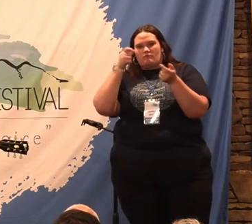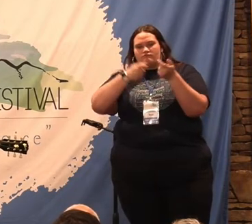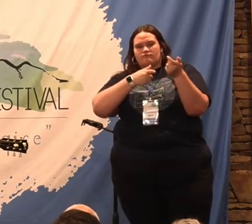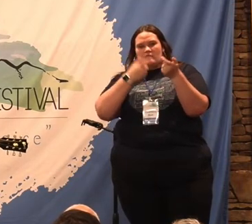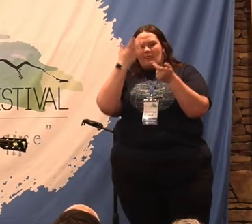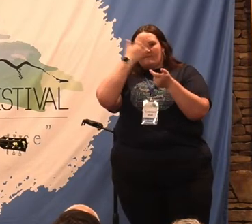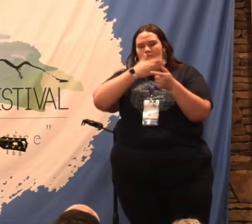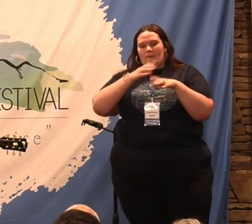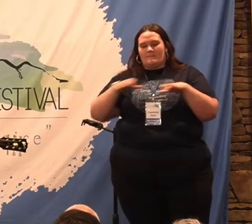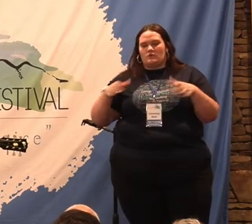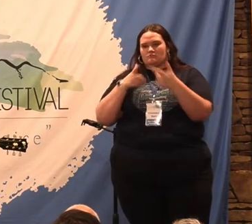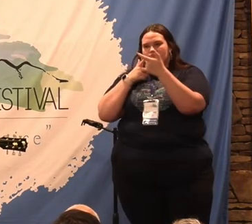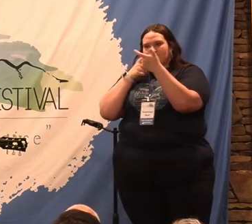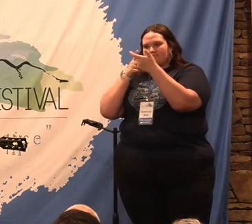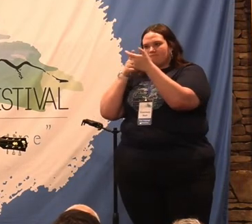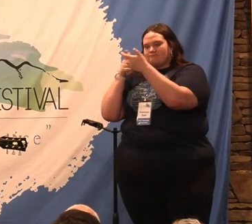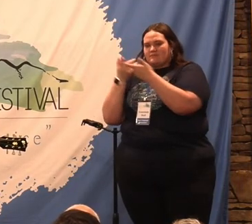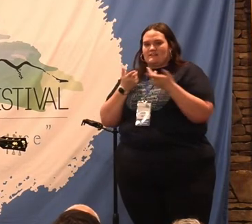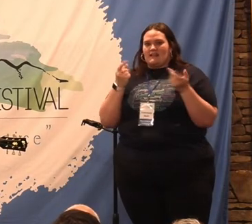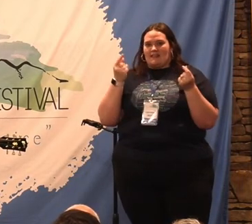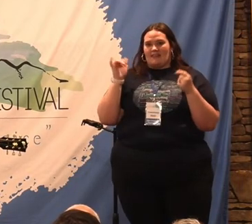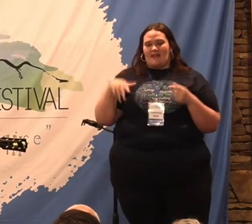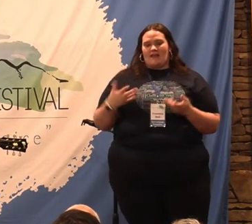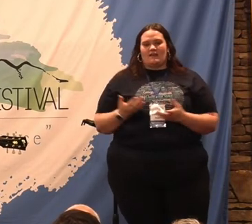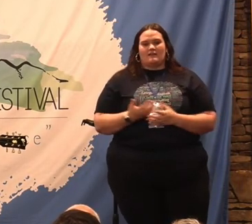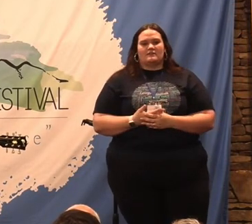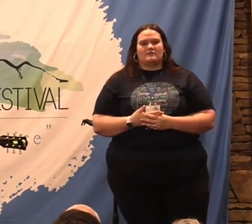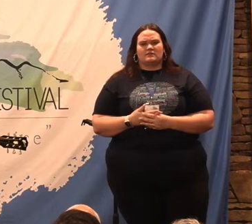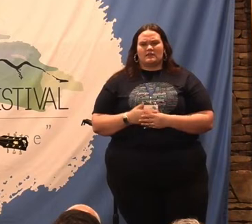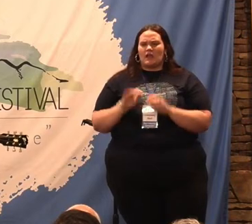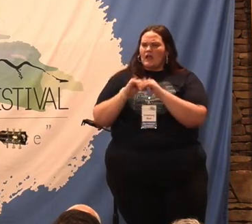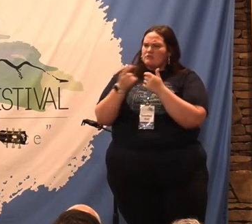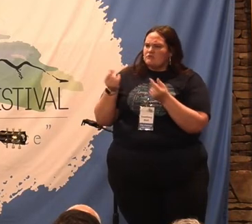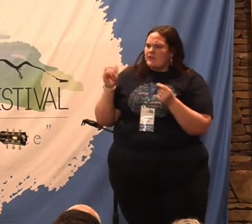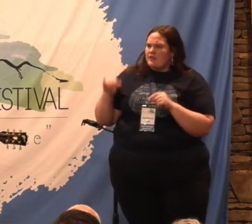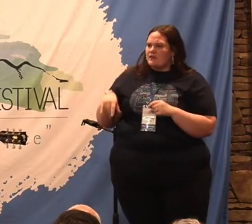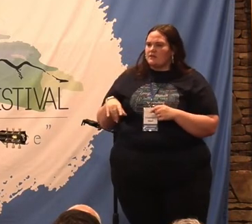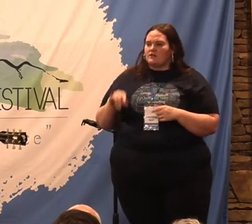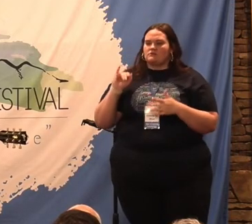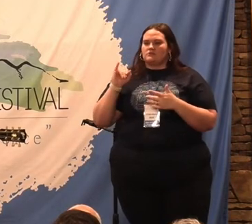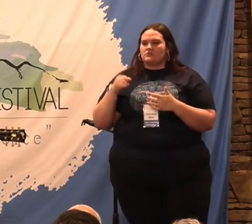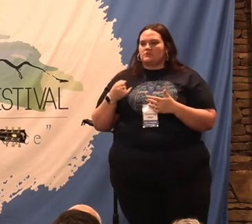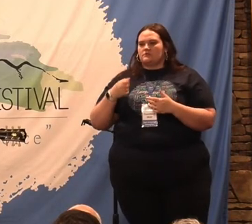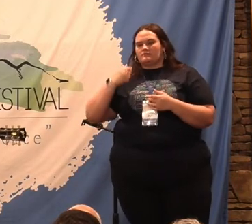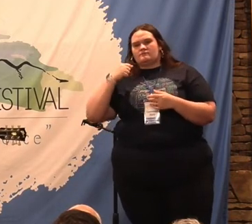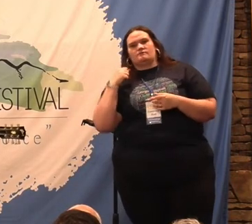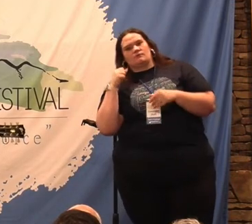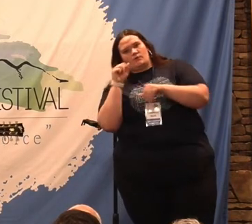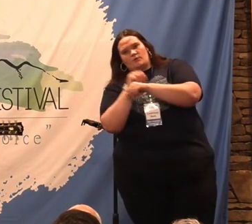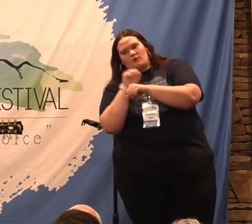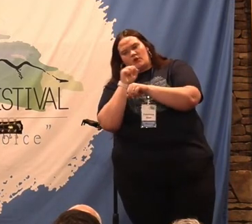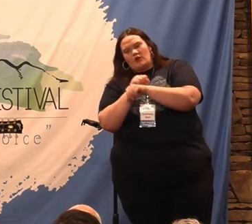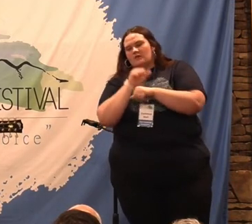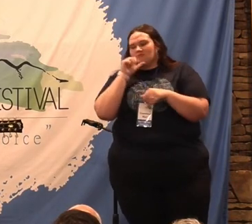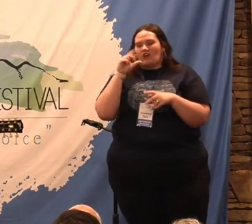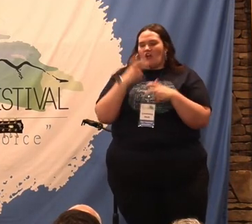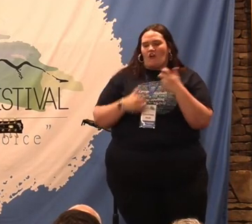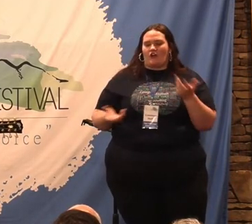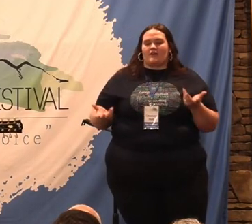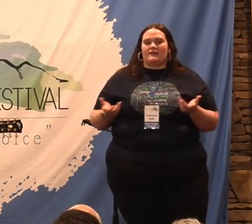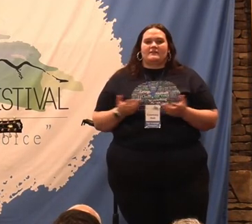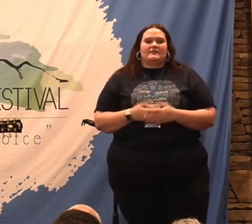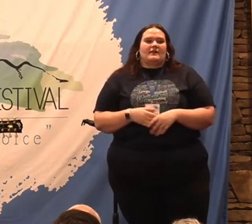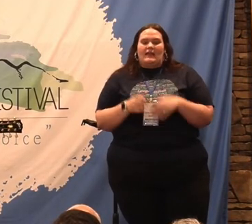that." I said, "But how did you hoe it?" He said, "Just lean on your elbow and work, you know, it wasn't hard."